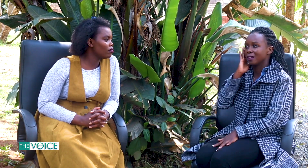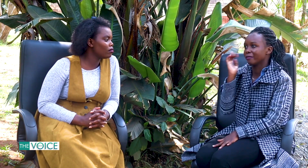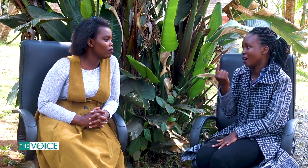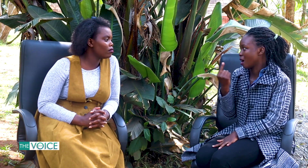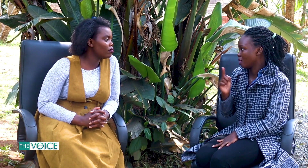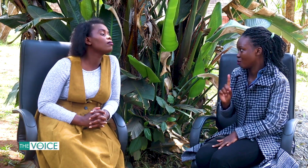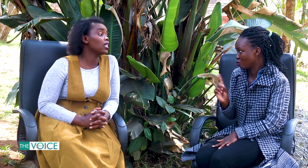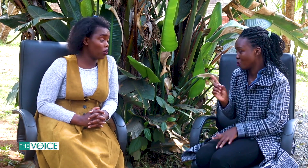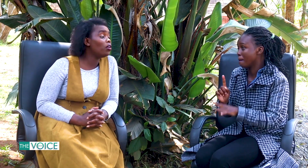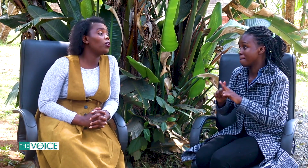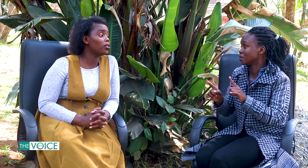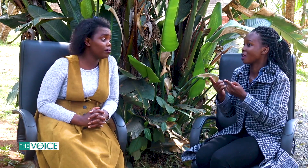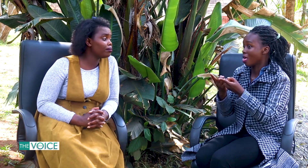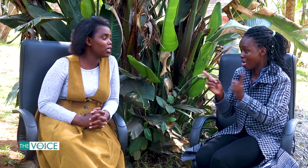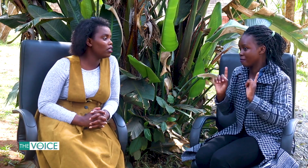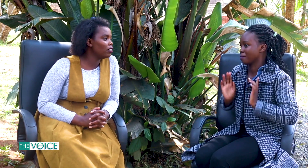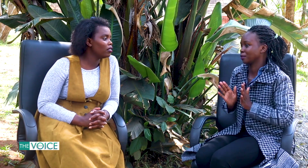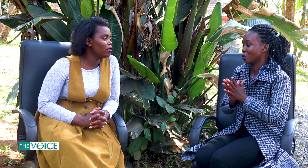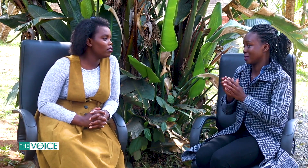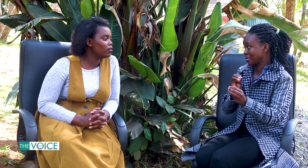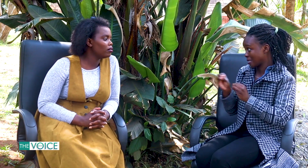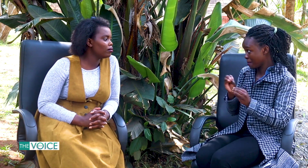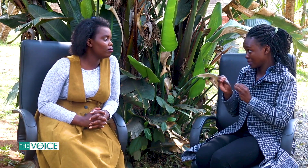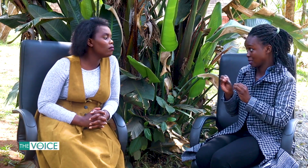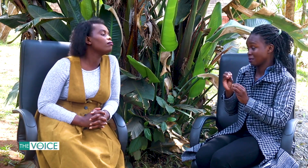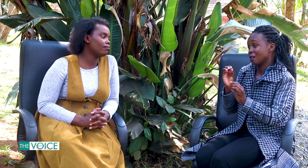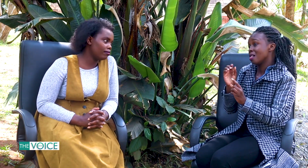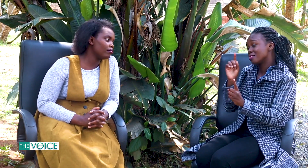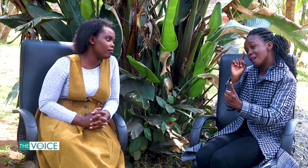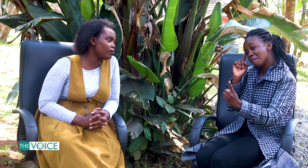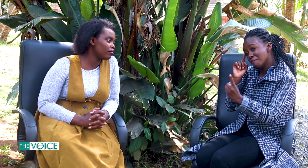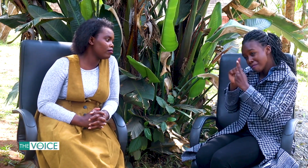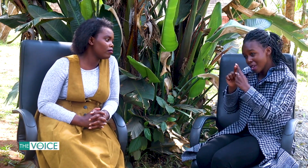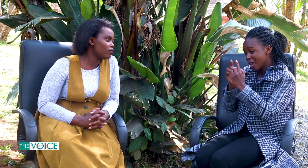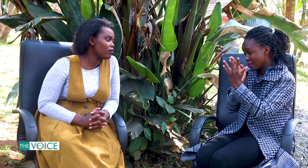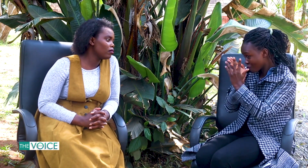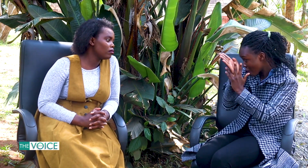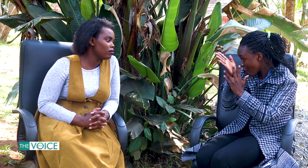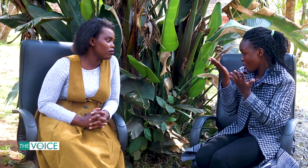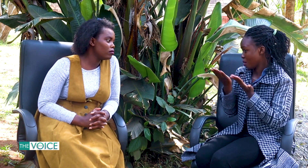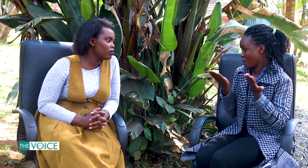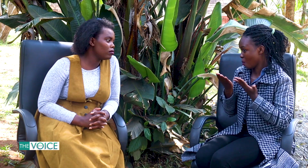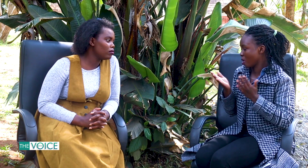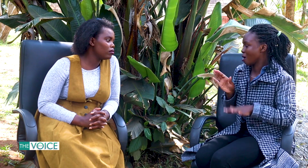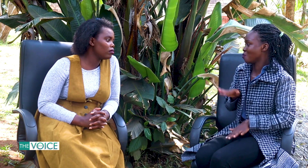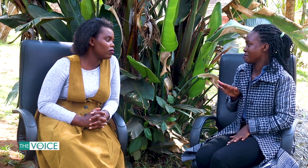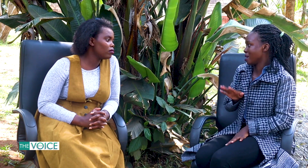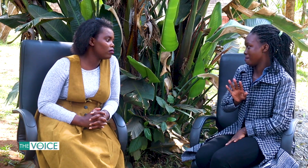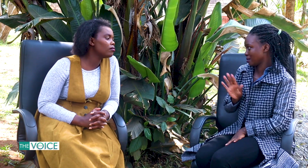does not focus on the deaf community alone. So any person with disability, our goal is to make sure we advocate for your rights. We advocate